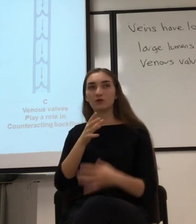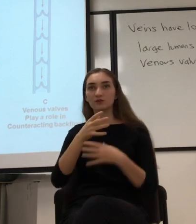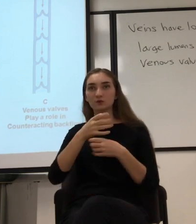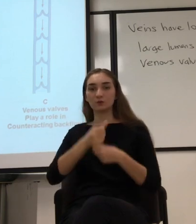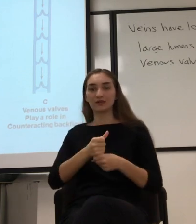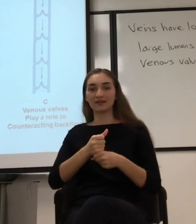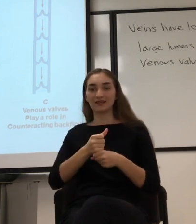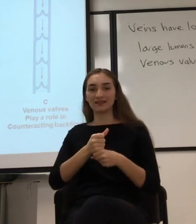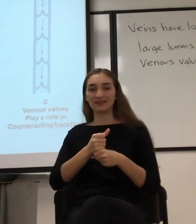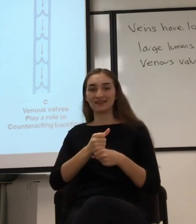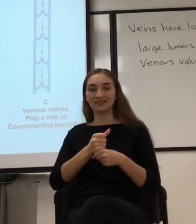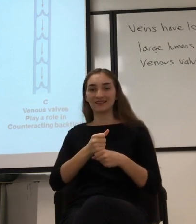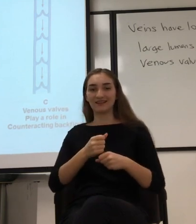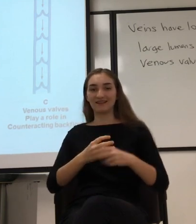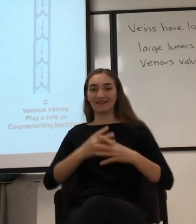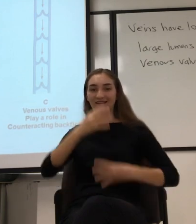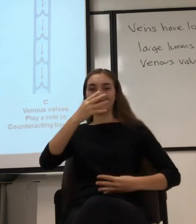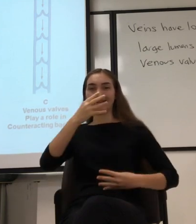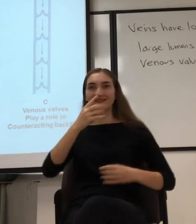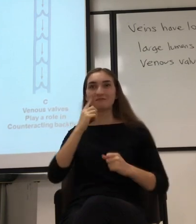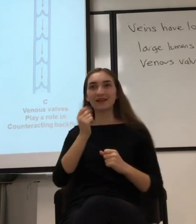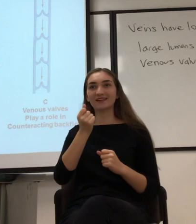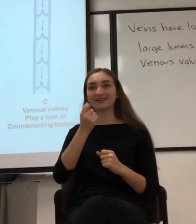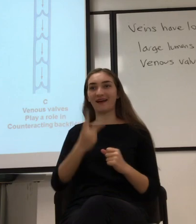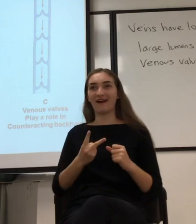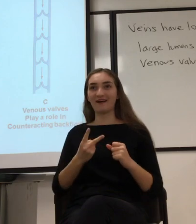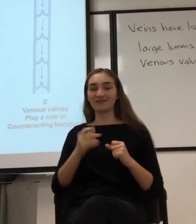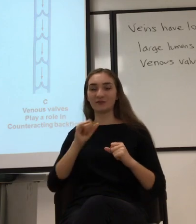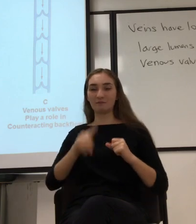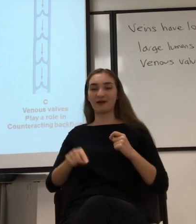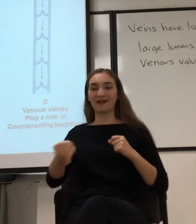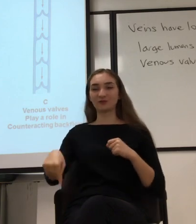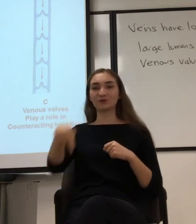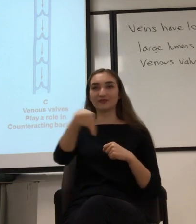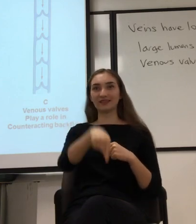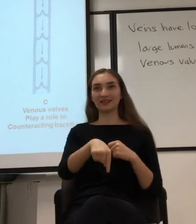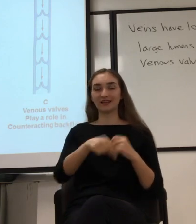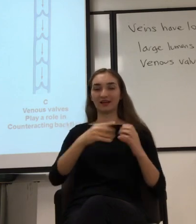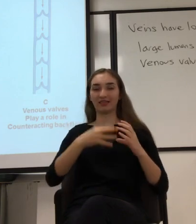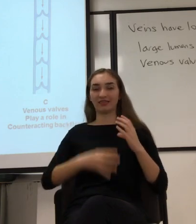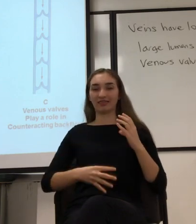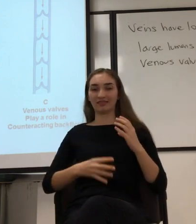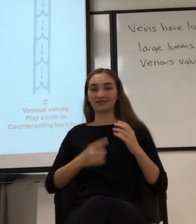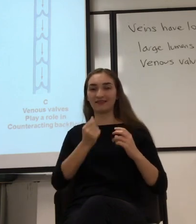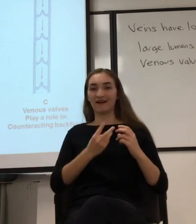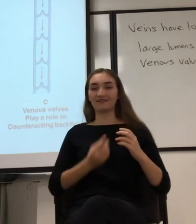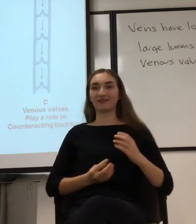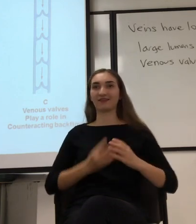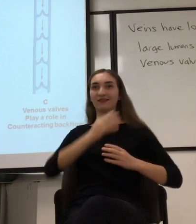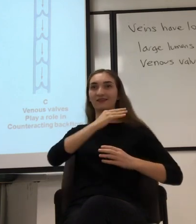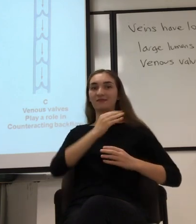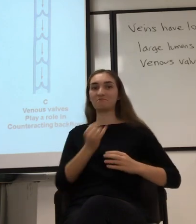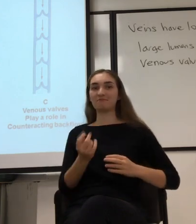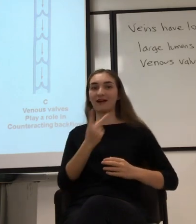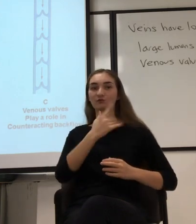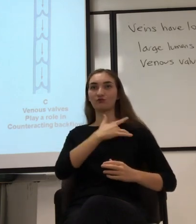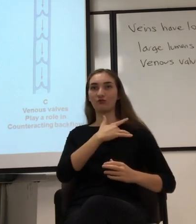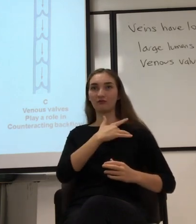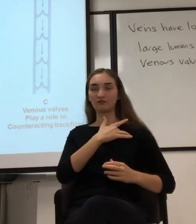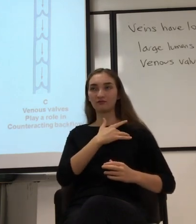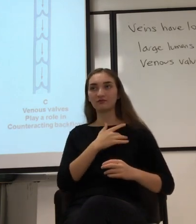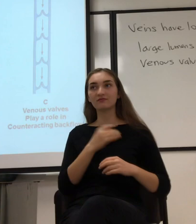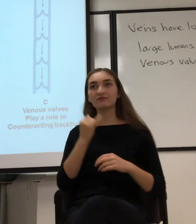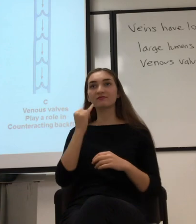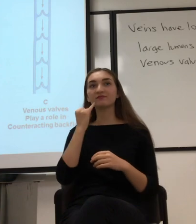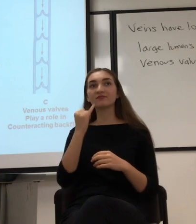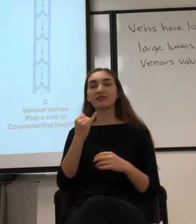well because you're squeezing half the blood back down towards the foot. Okay? This is the best scenario, but when you squeeze, the